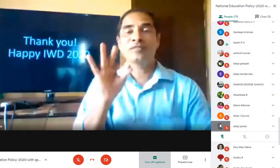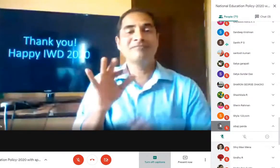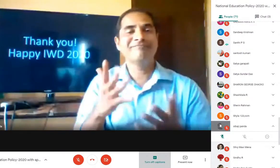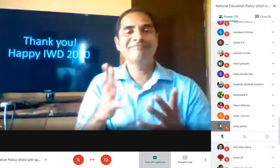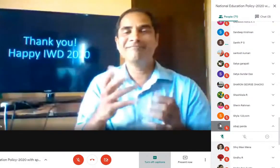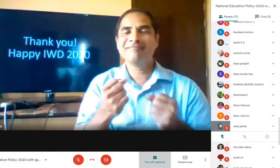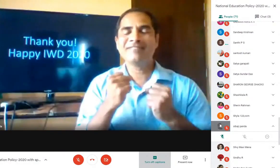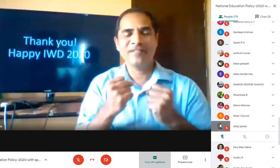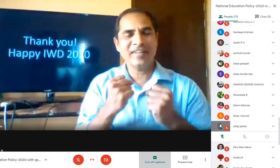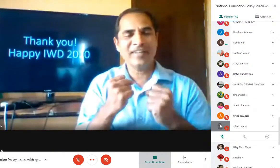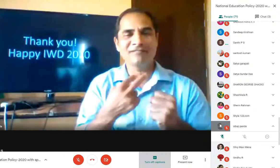better.